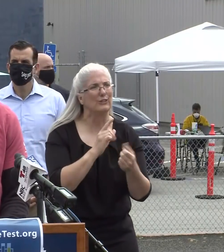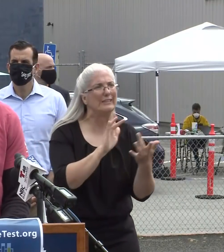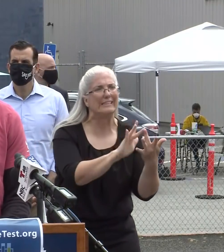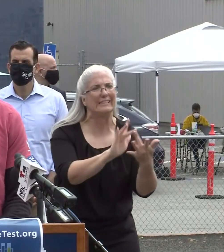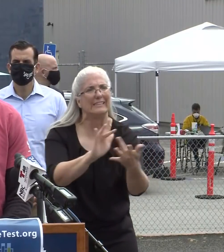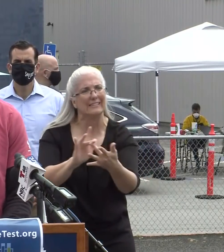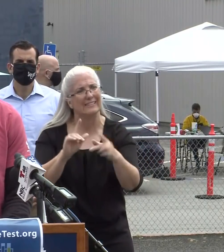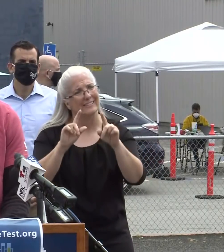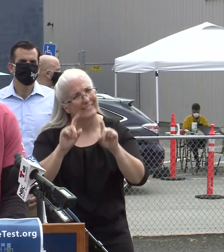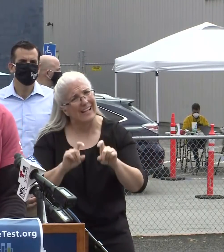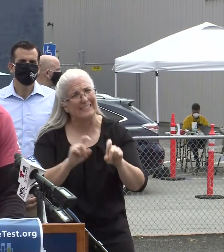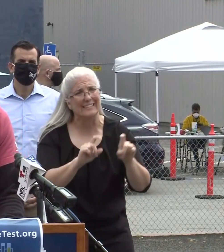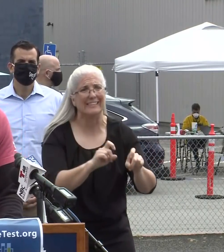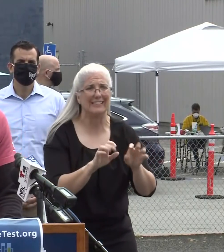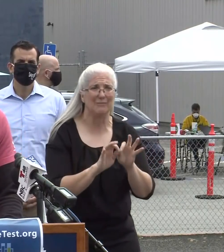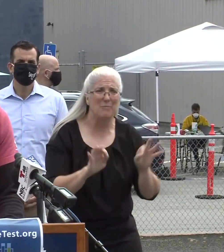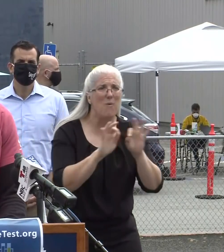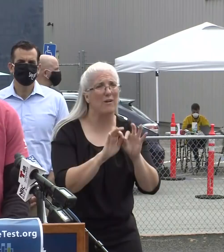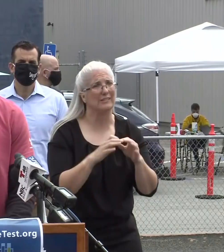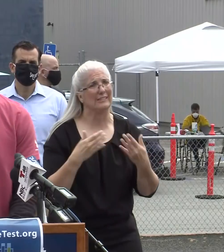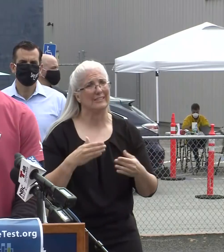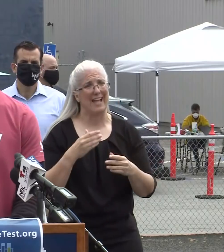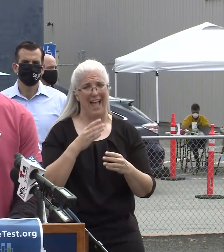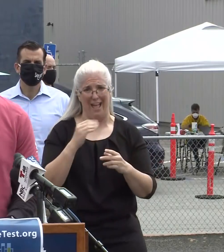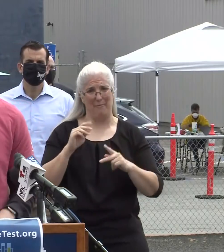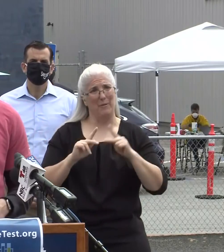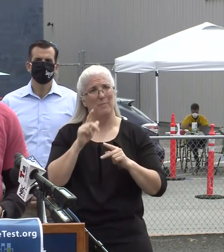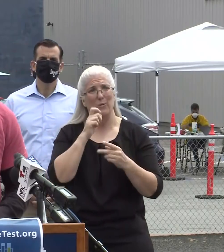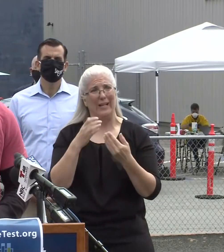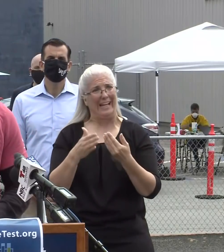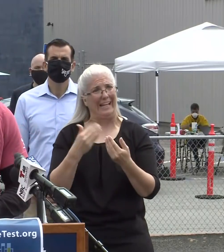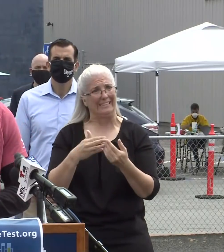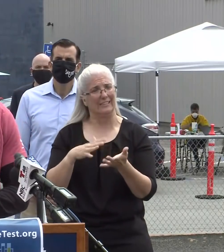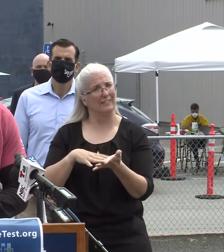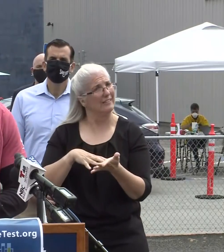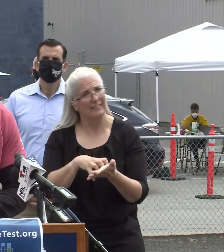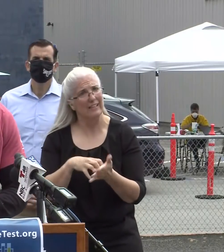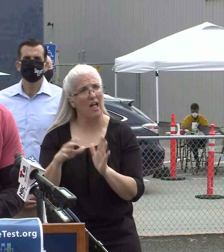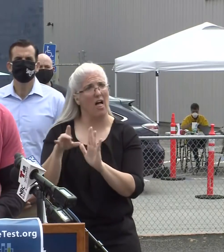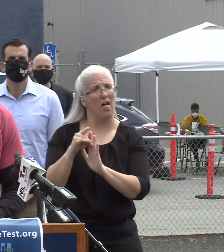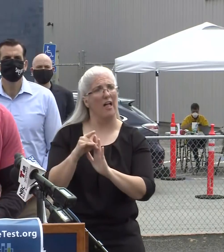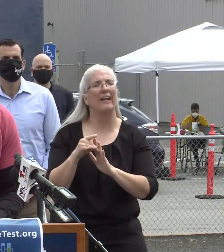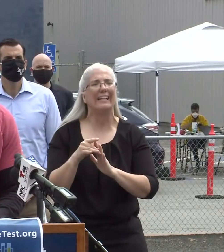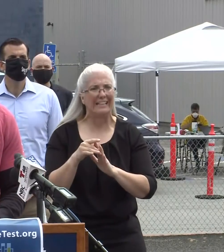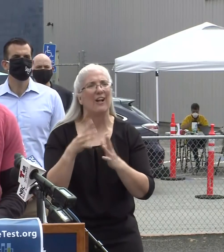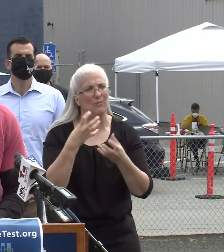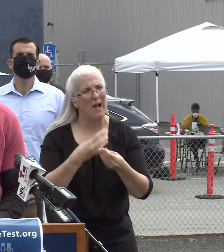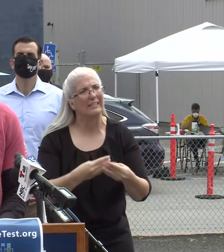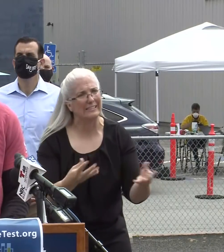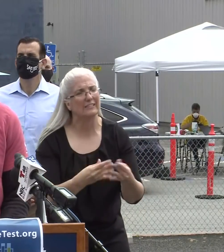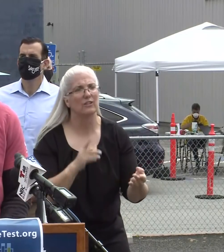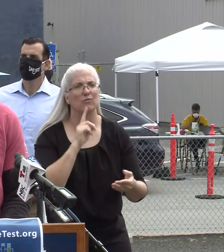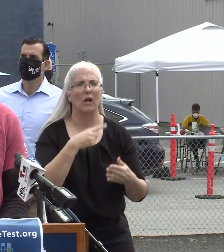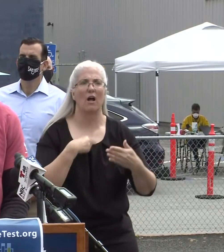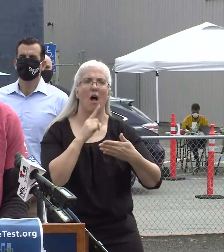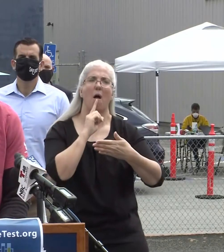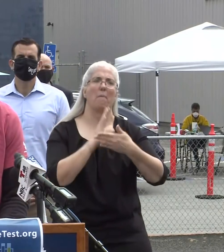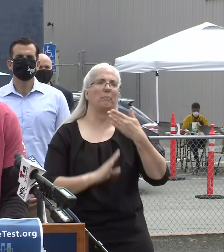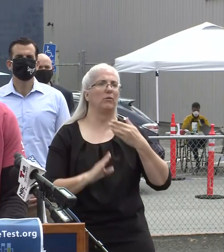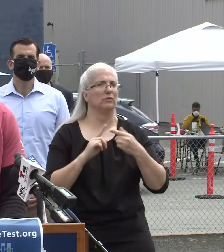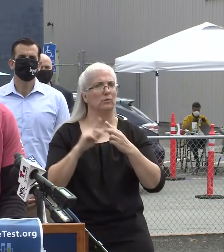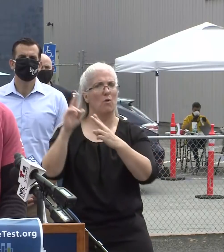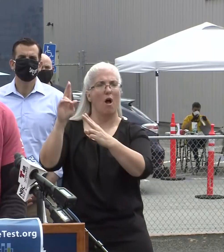most vulnerable to COVID-19. I've honestly been humbled and honored to see the community come together in such a